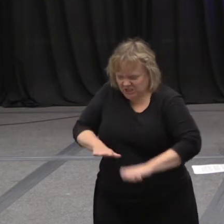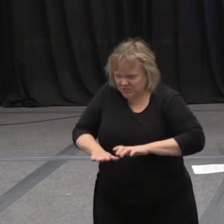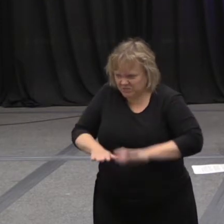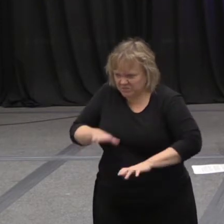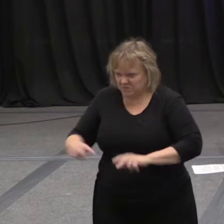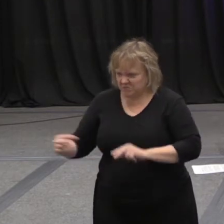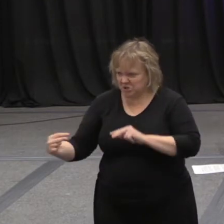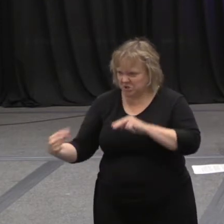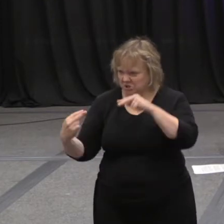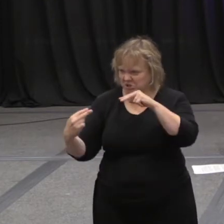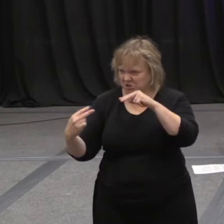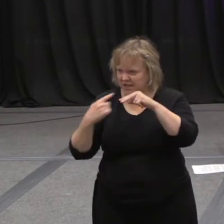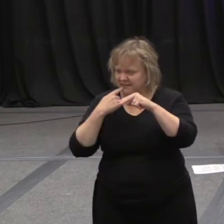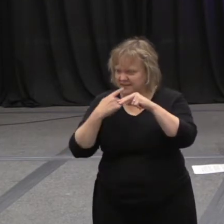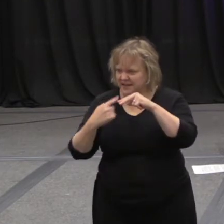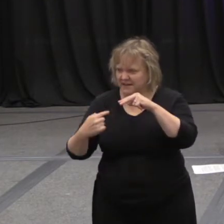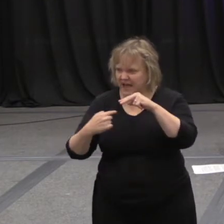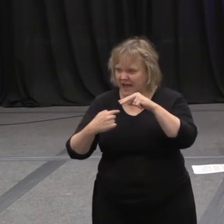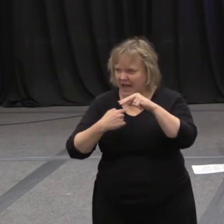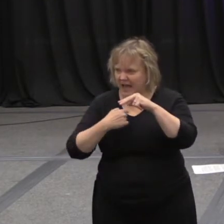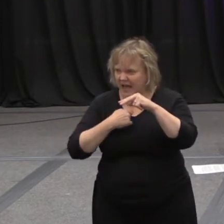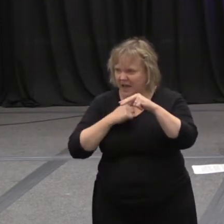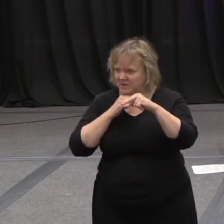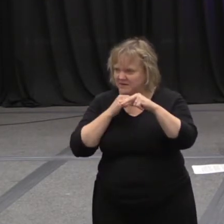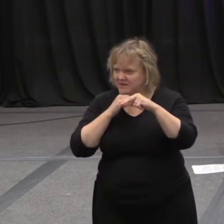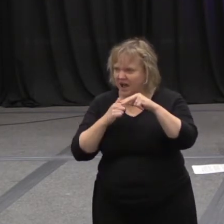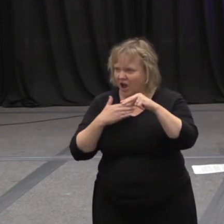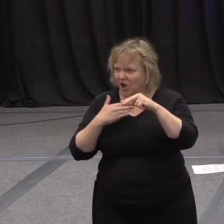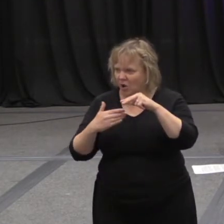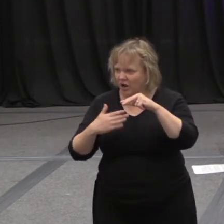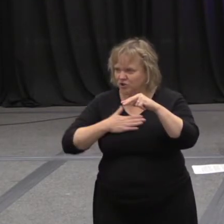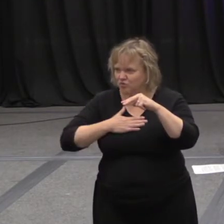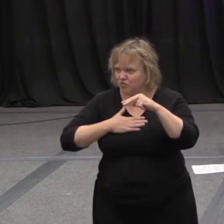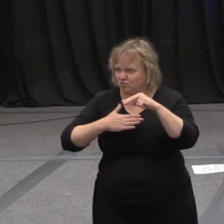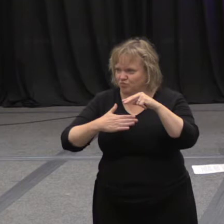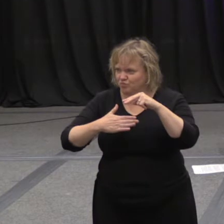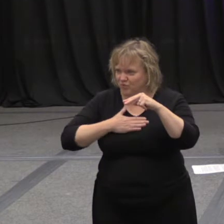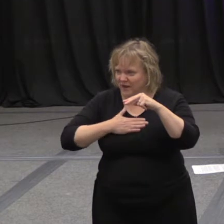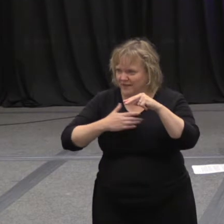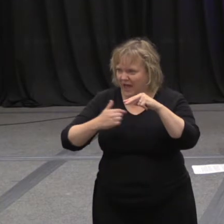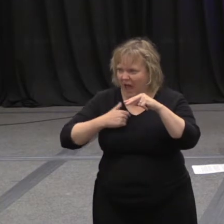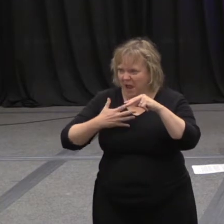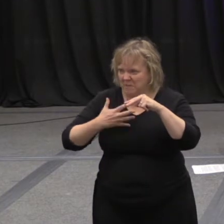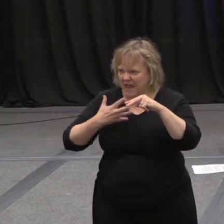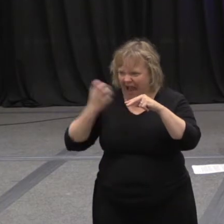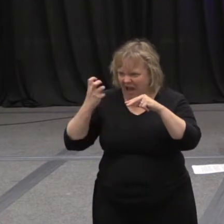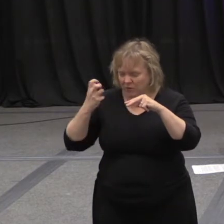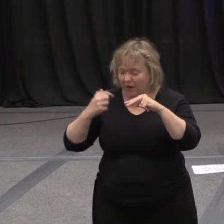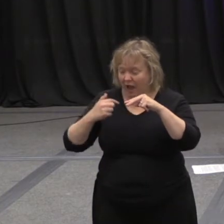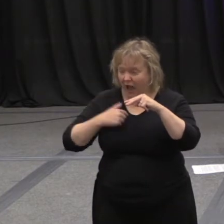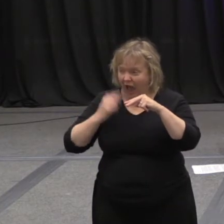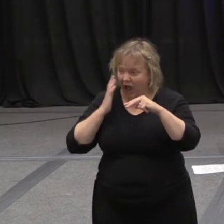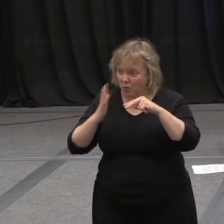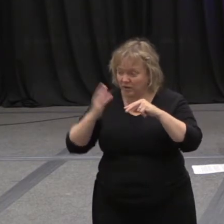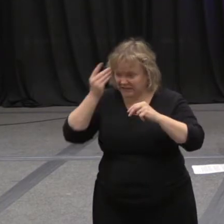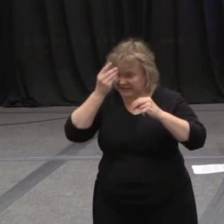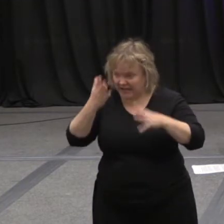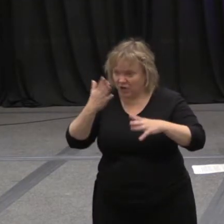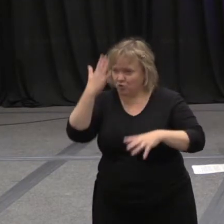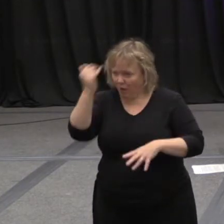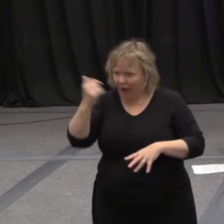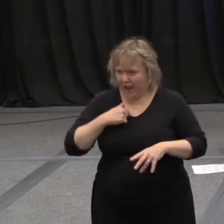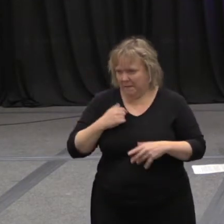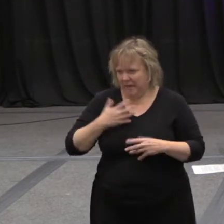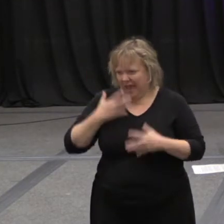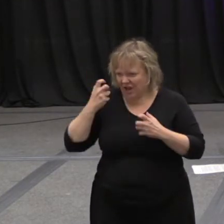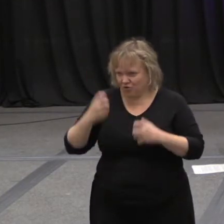me in the eye, and he said, I'm not going to breathe. I'm angry, and I'm going to tell you